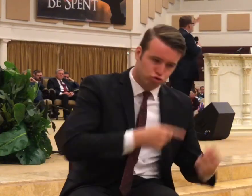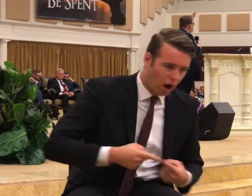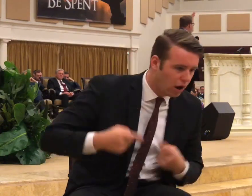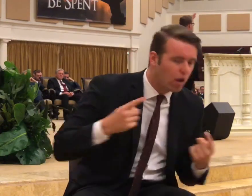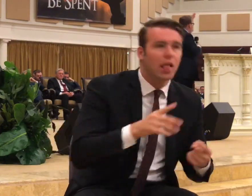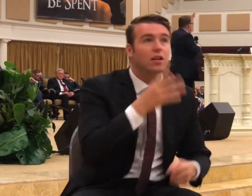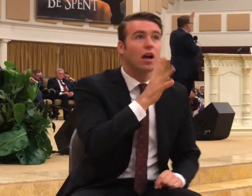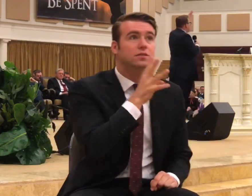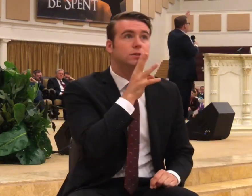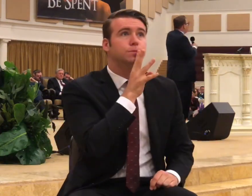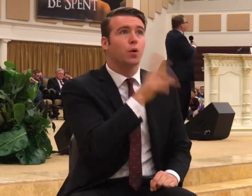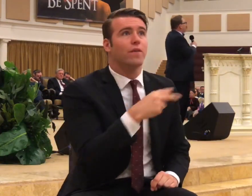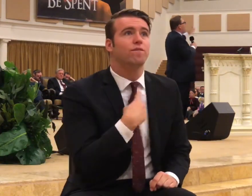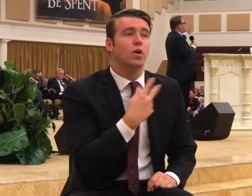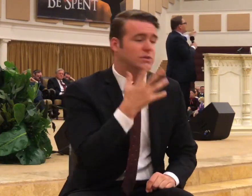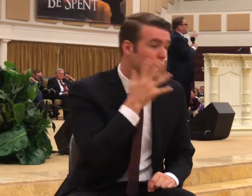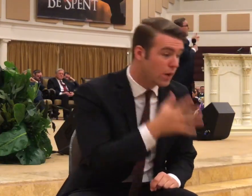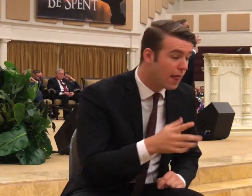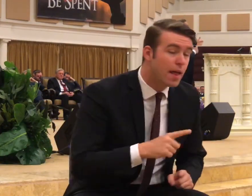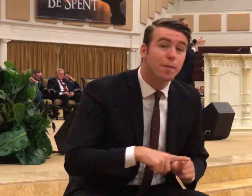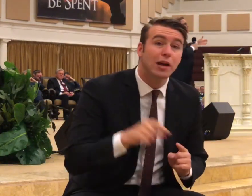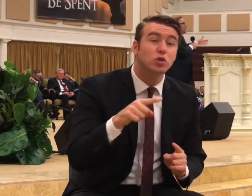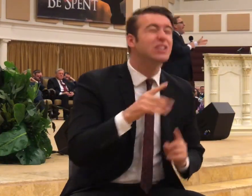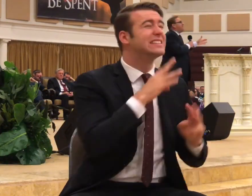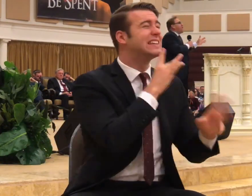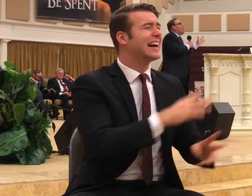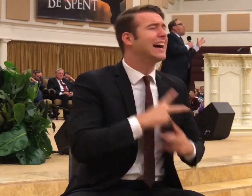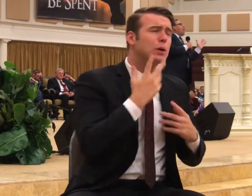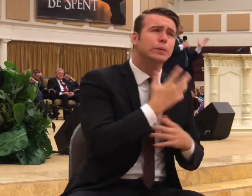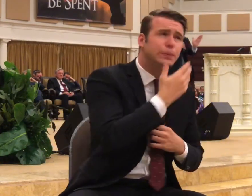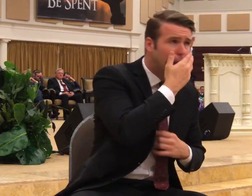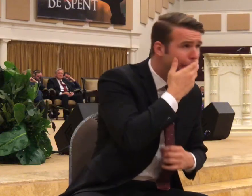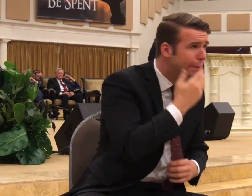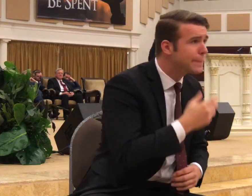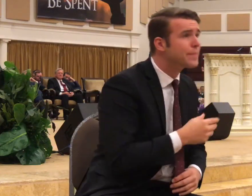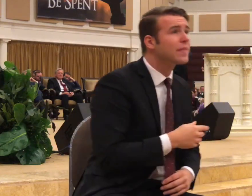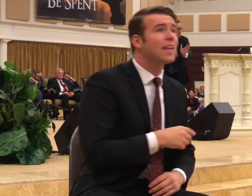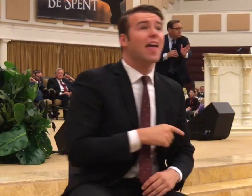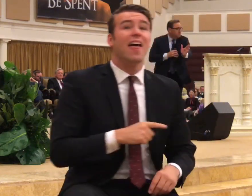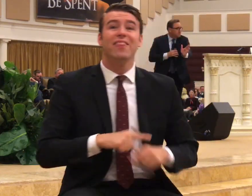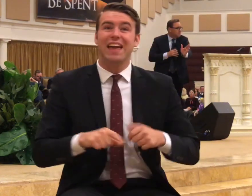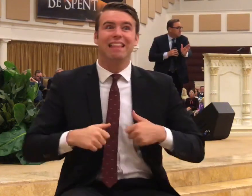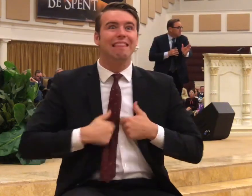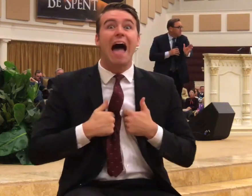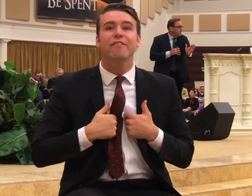speak. But when you quit talking in tongues, you're going to have to walk it out.